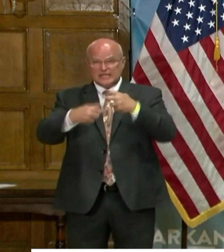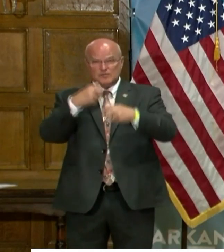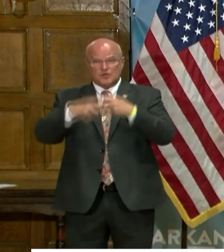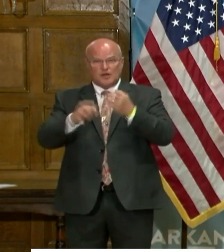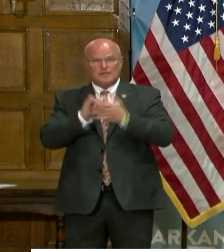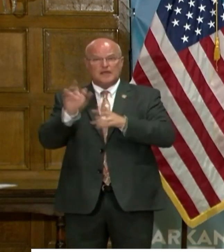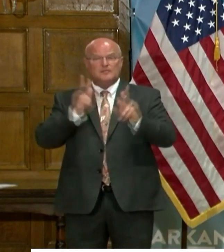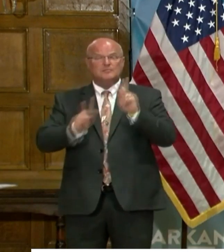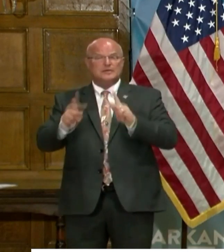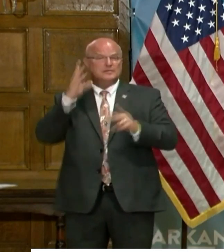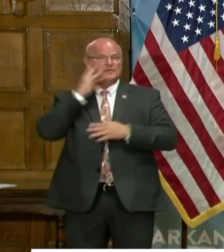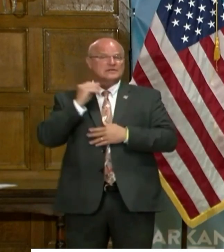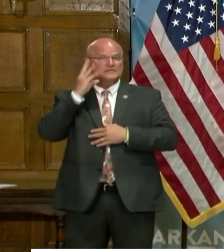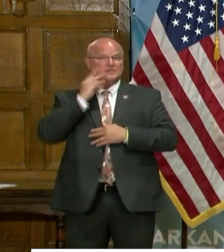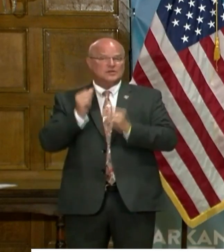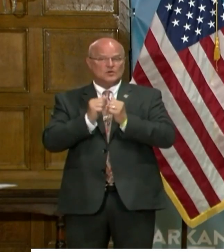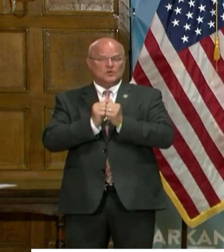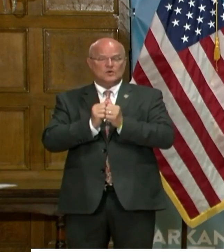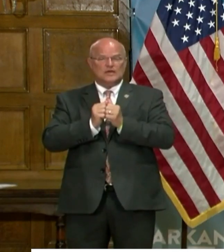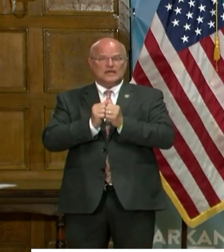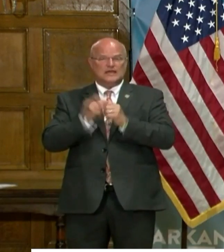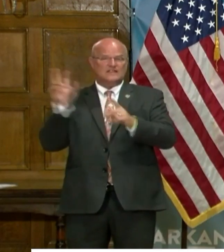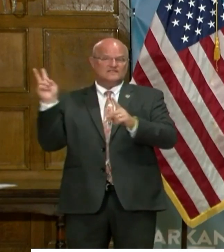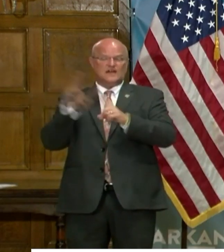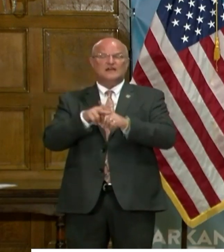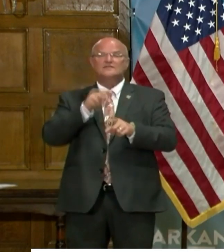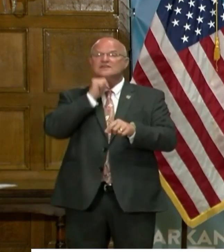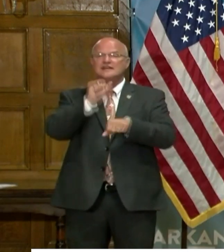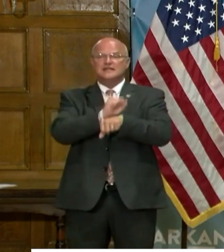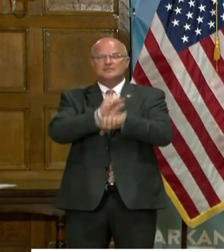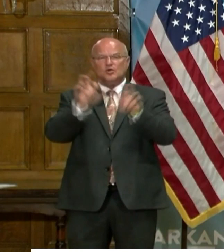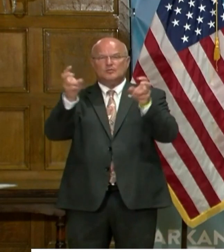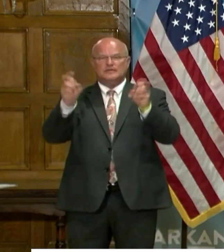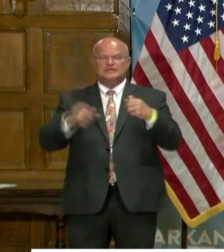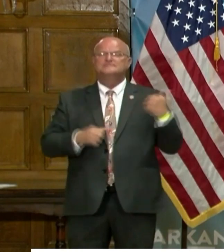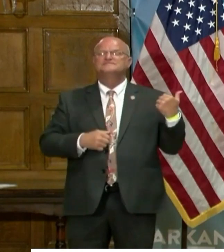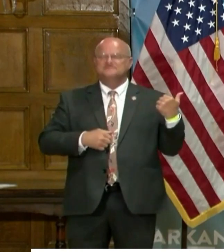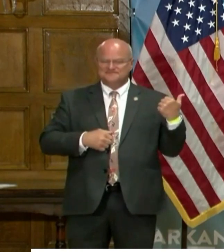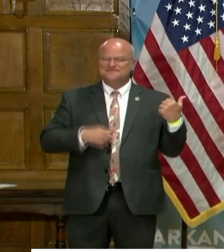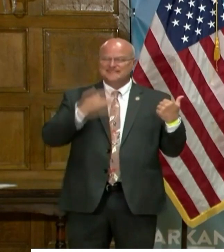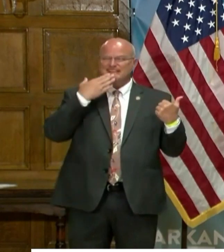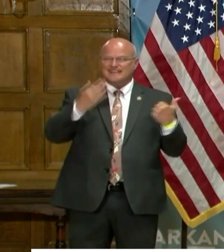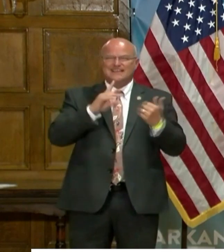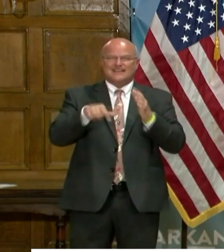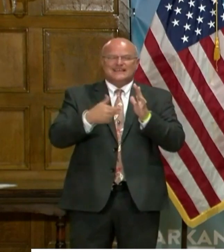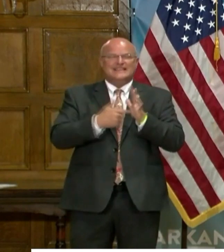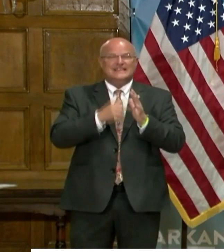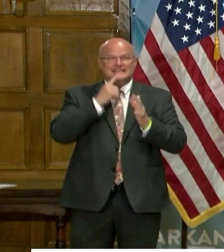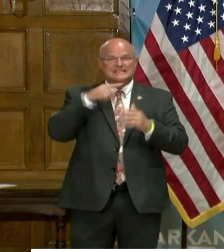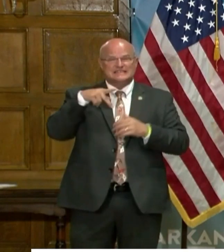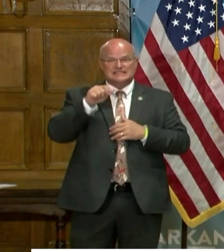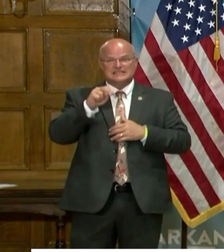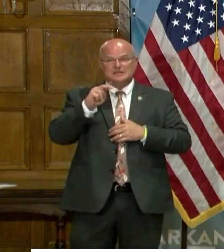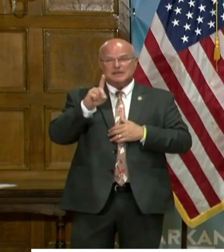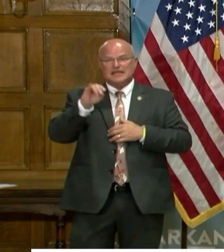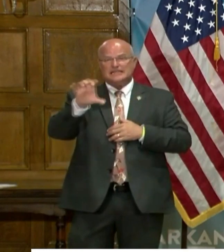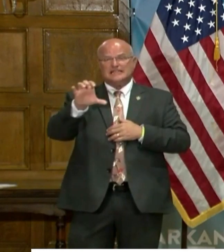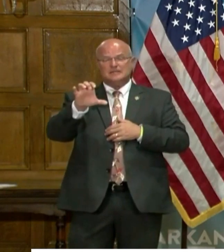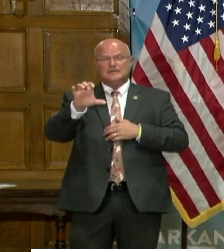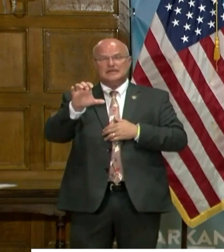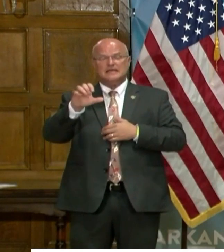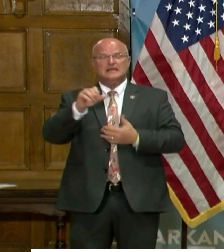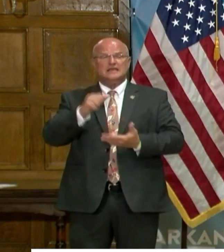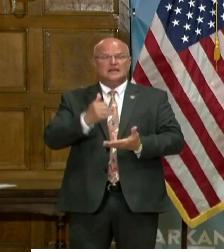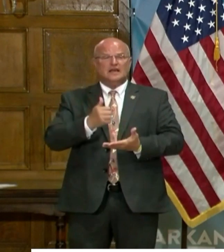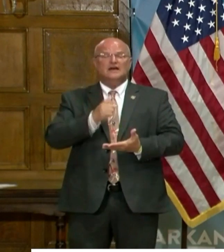problems that people are experiencing with filing for unemployment? Thank you. And this is the Pandemic Unemployment